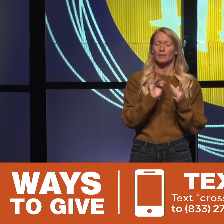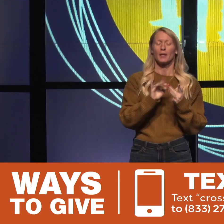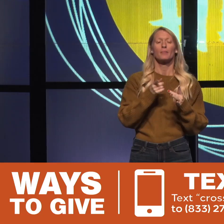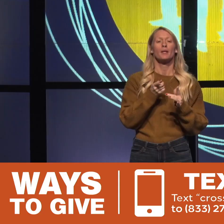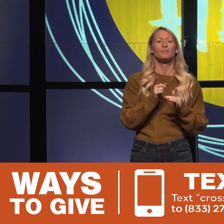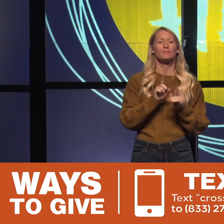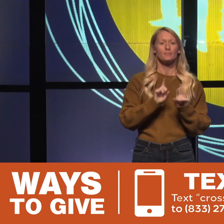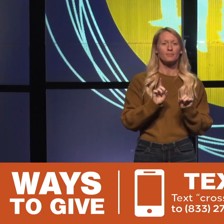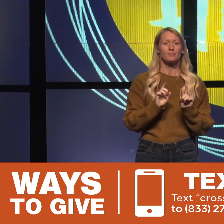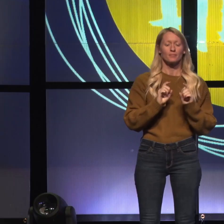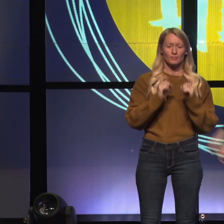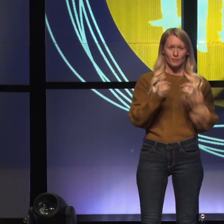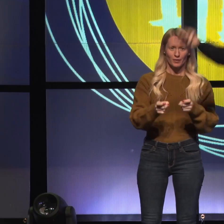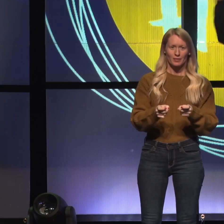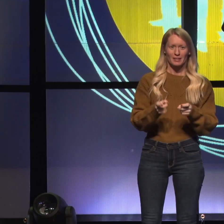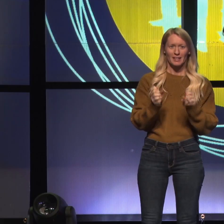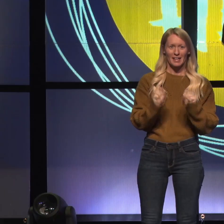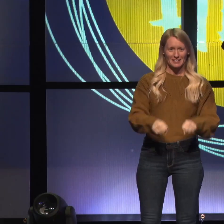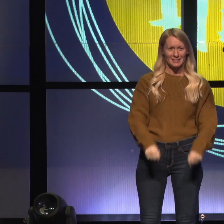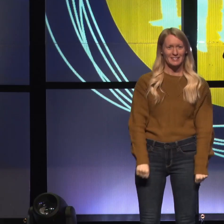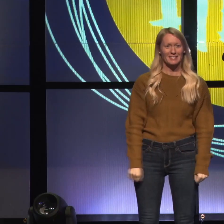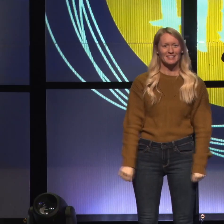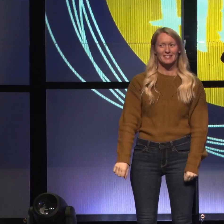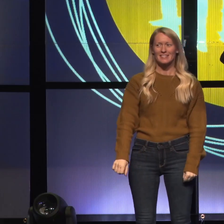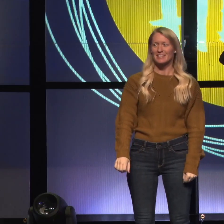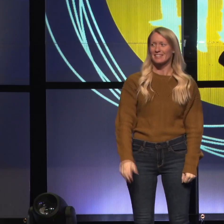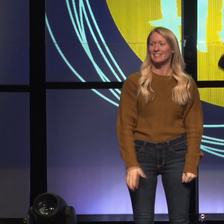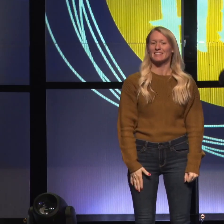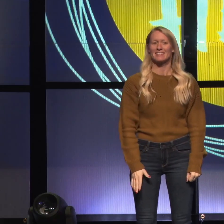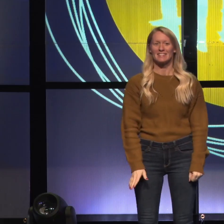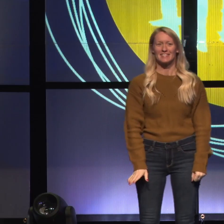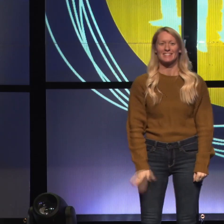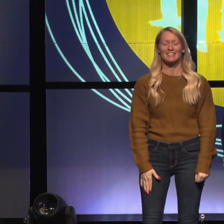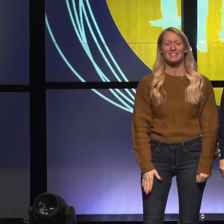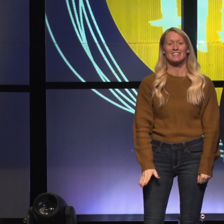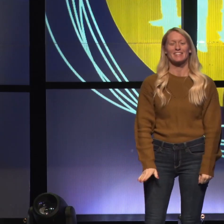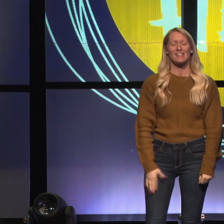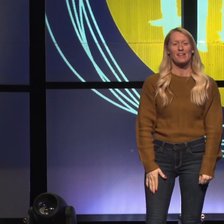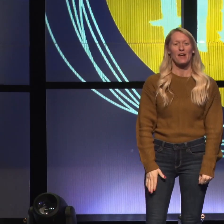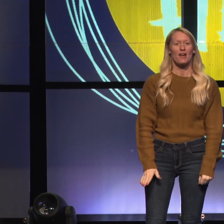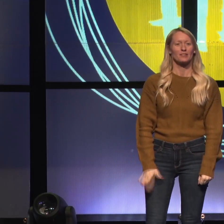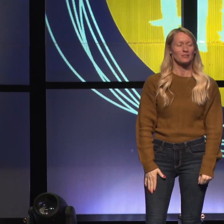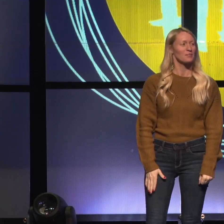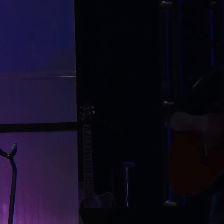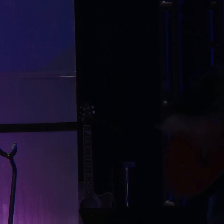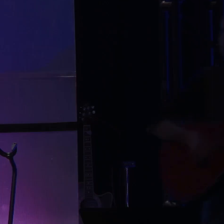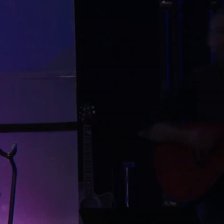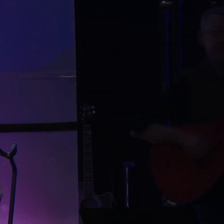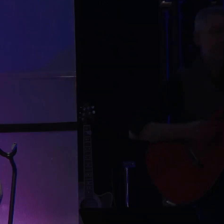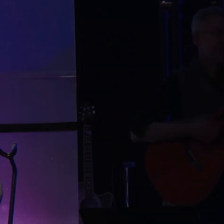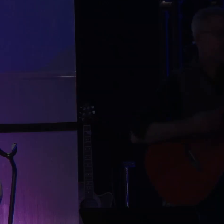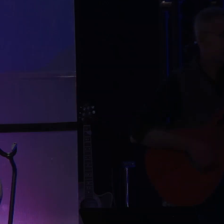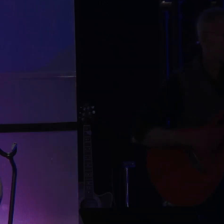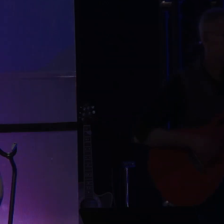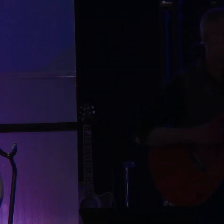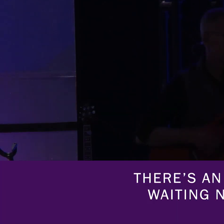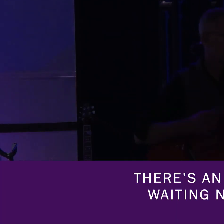But yeah. All right. So here they come on forward to receive those.